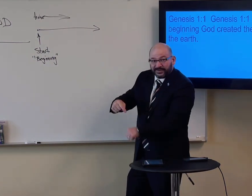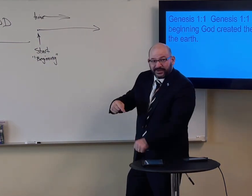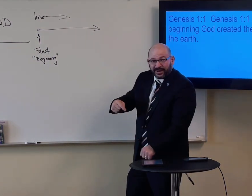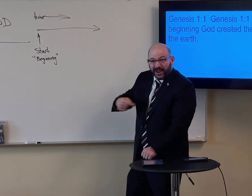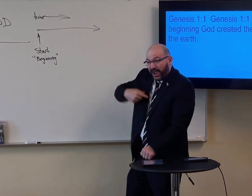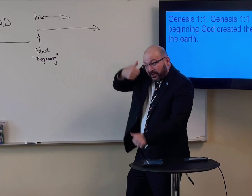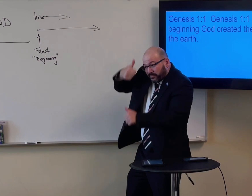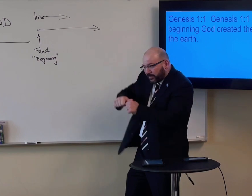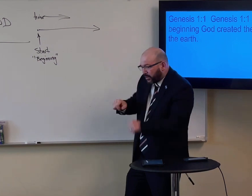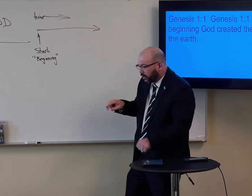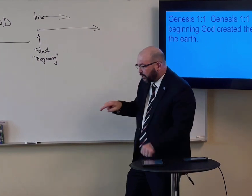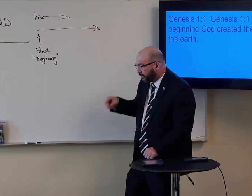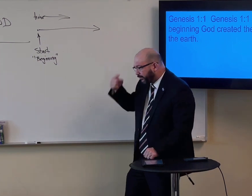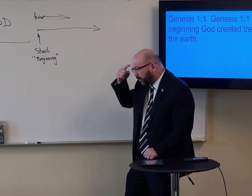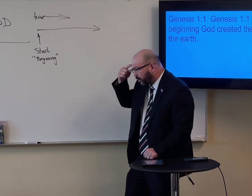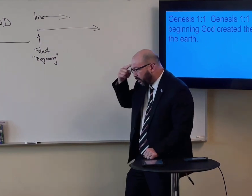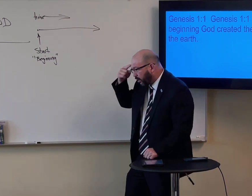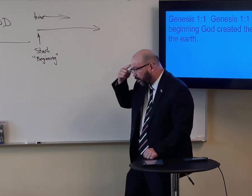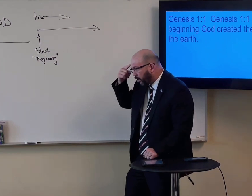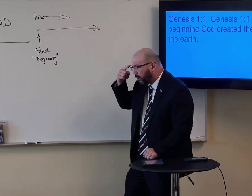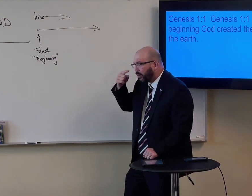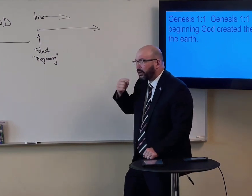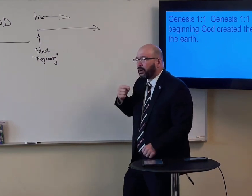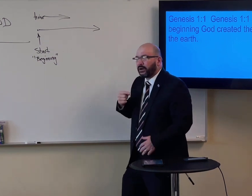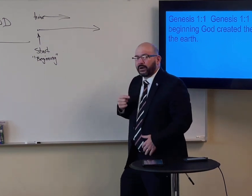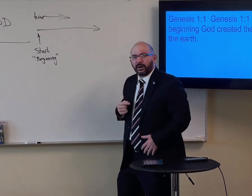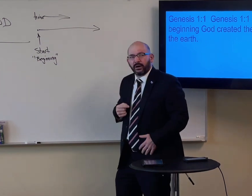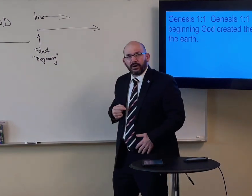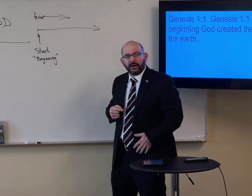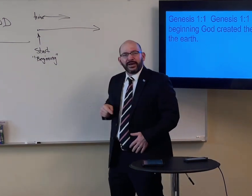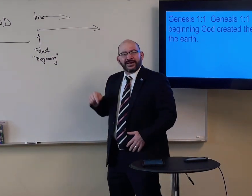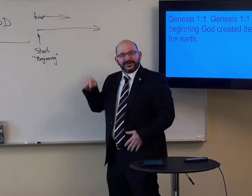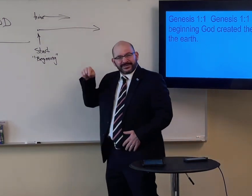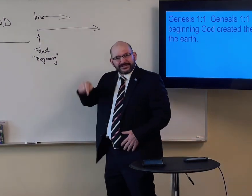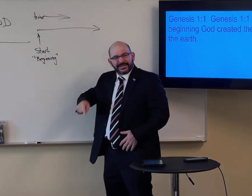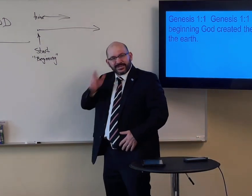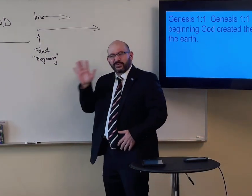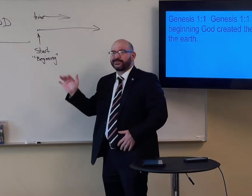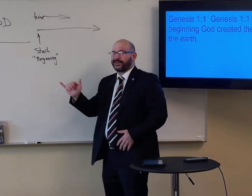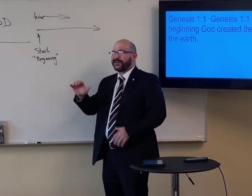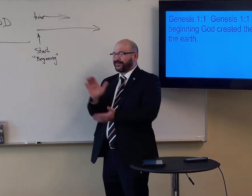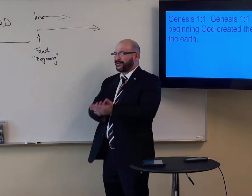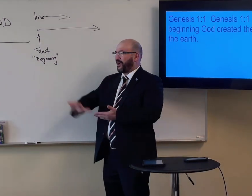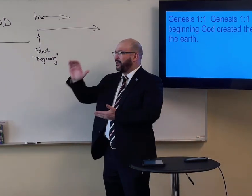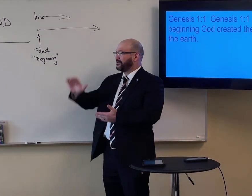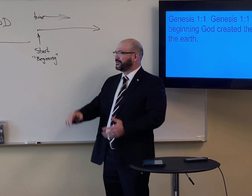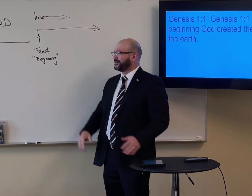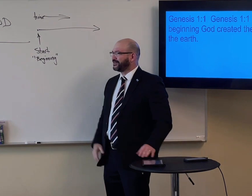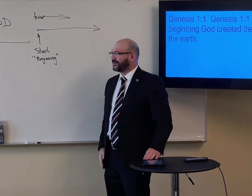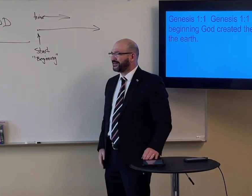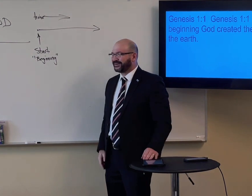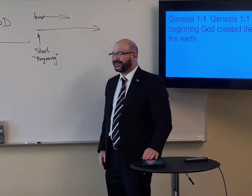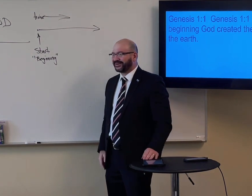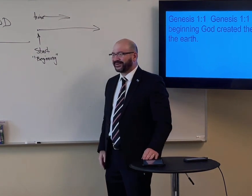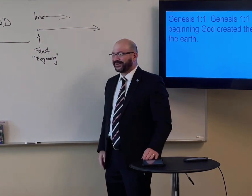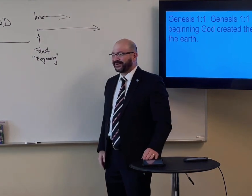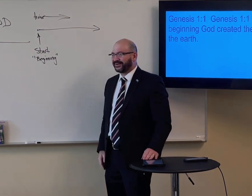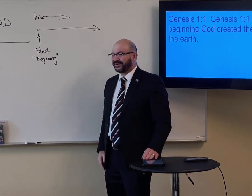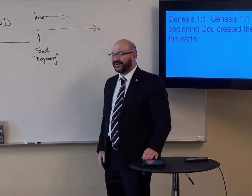topic. I remember thinking, this man is, like, teaching